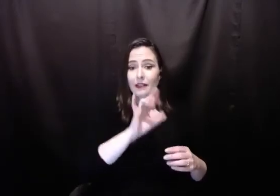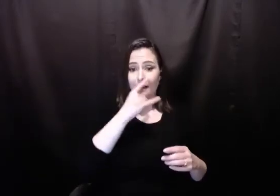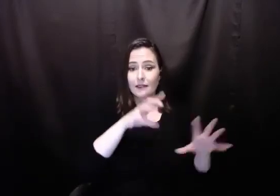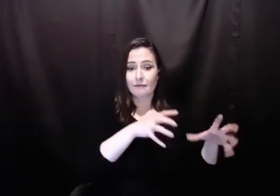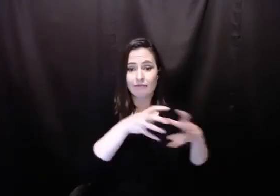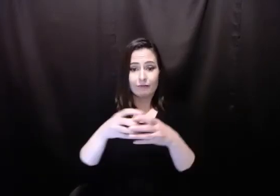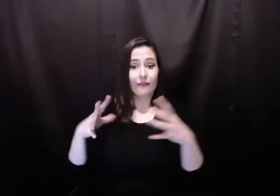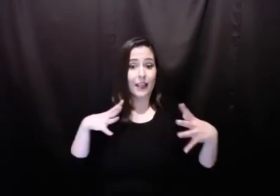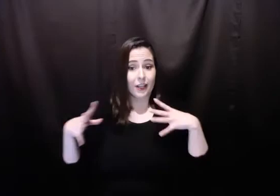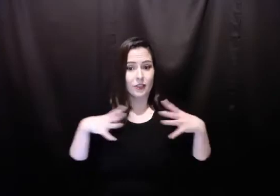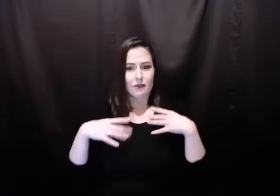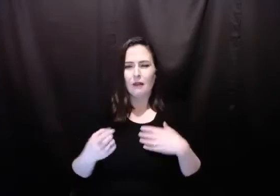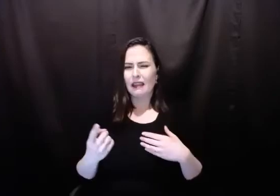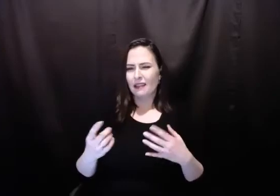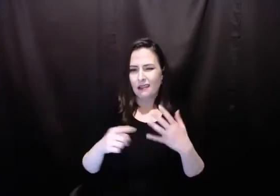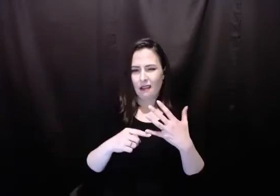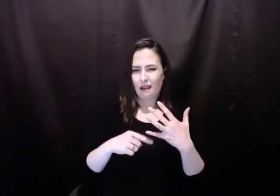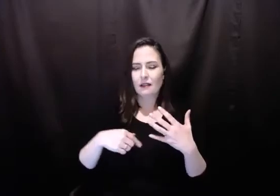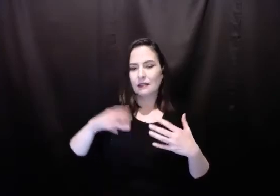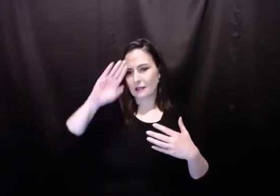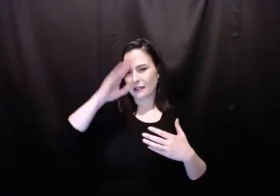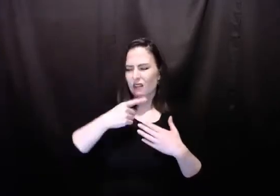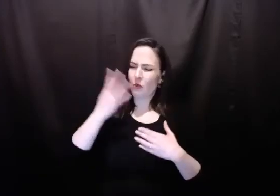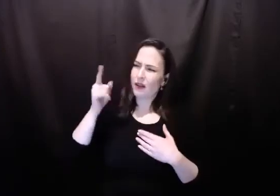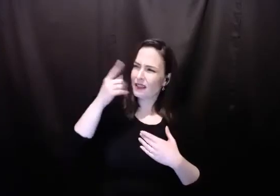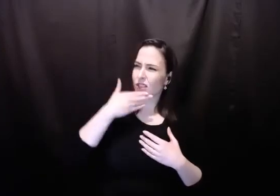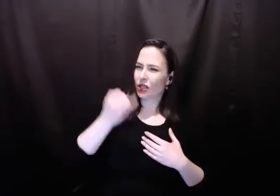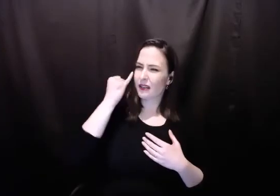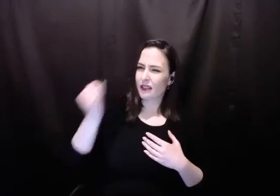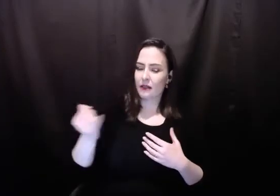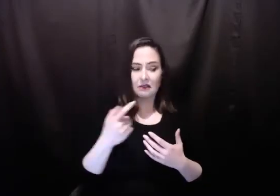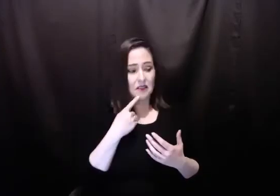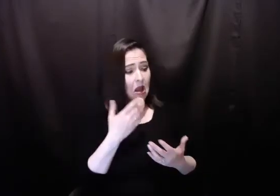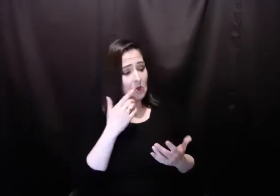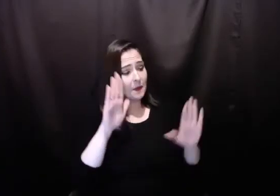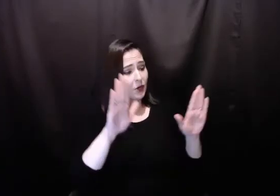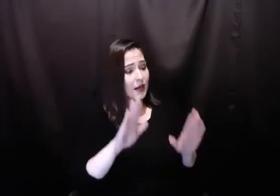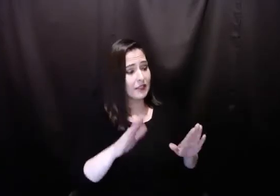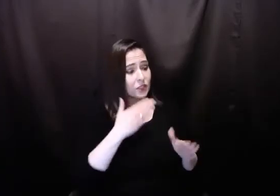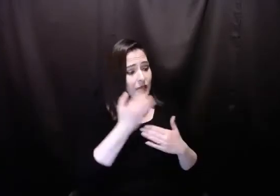tell you, I don't have to do that again. Did it? Don't have to do it again. It was a